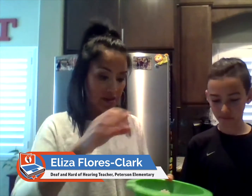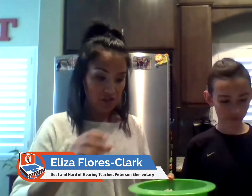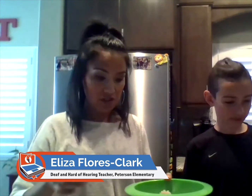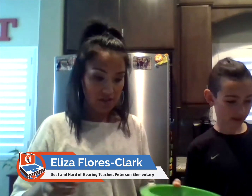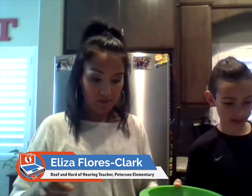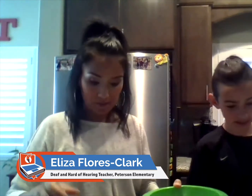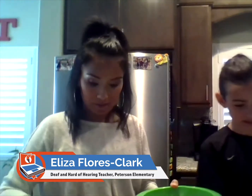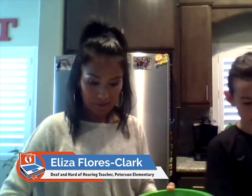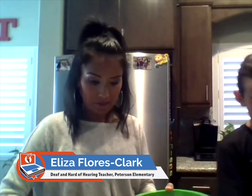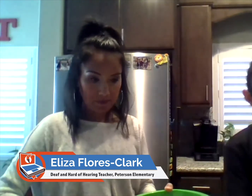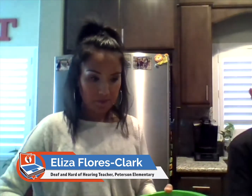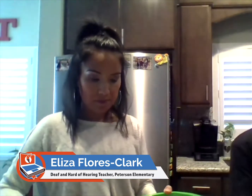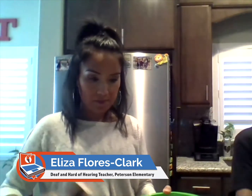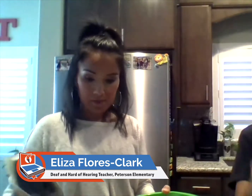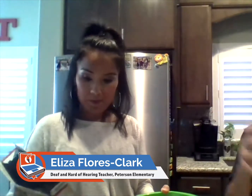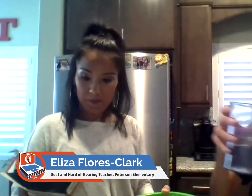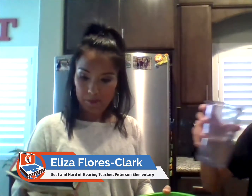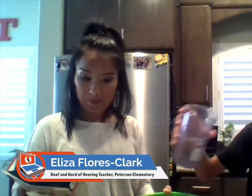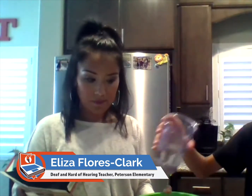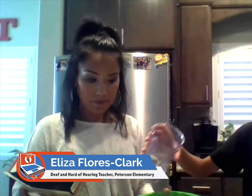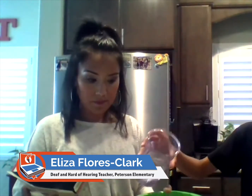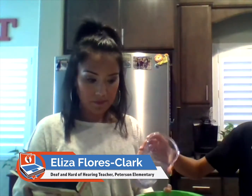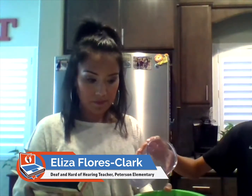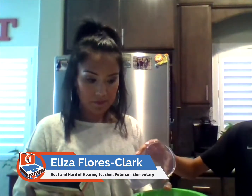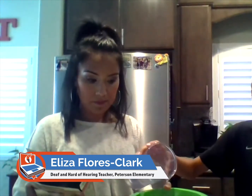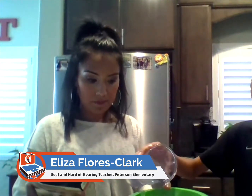Jaden? Water.